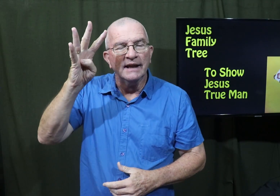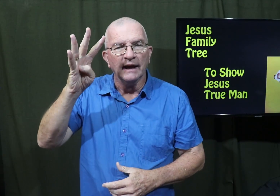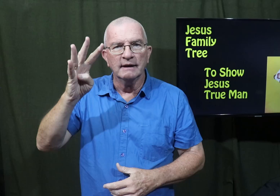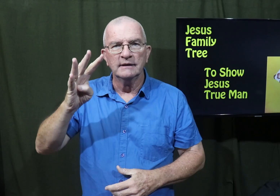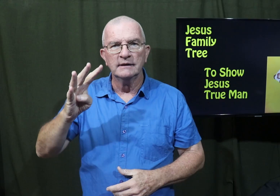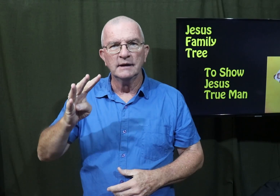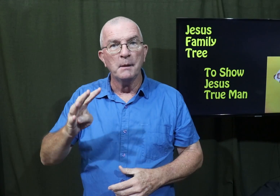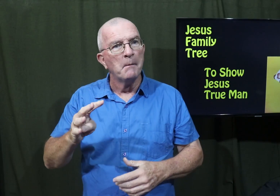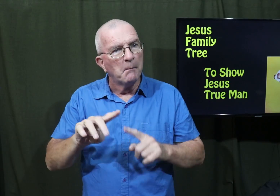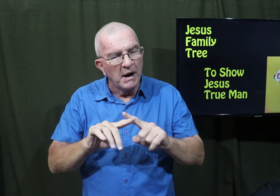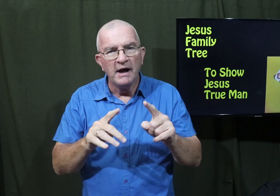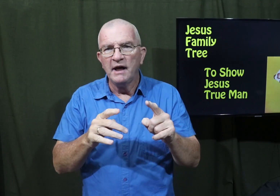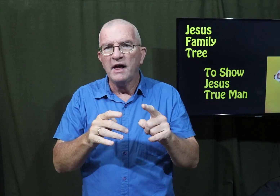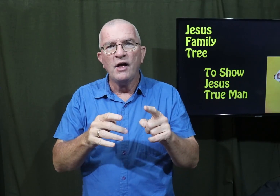it's just an invention but